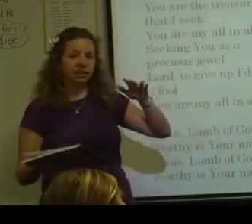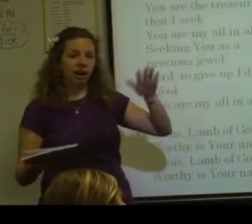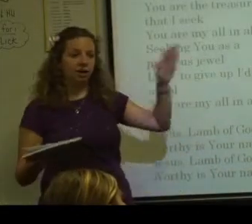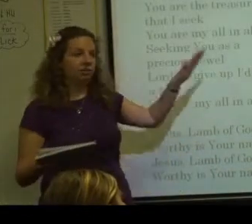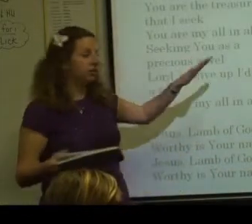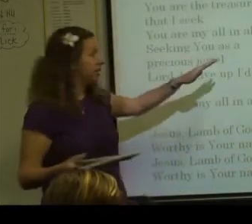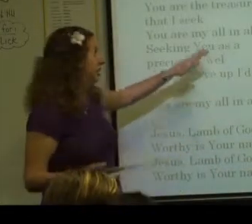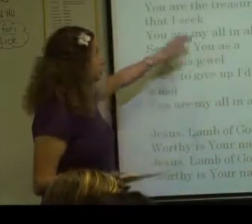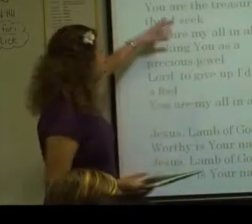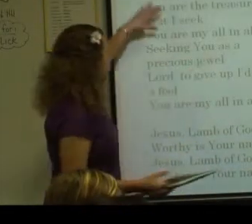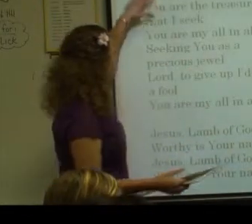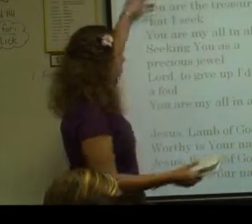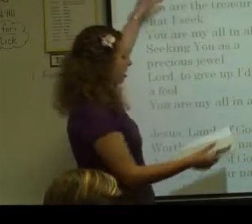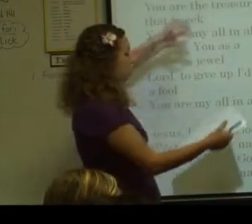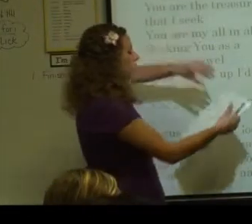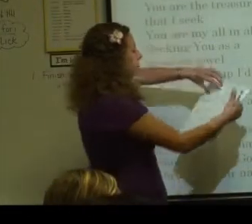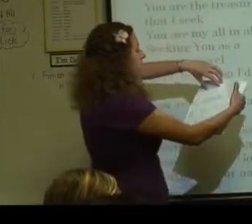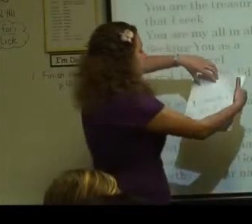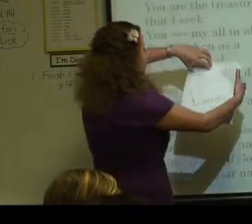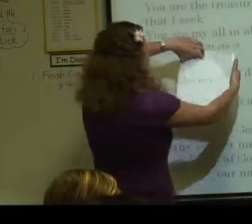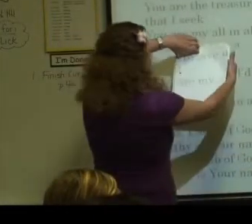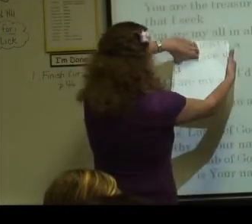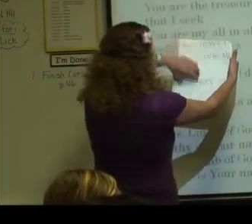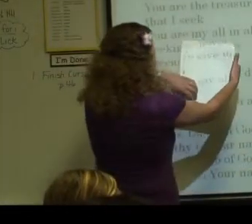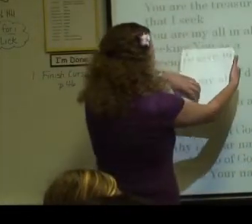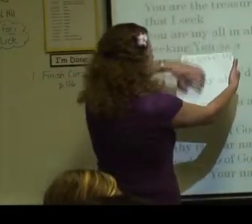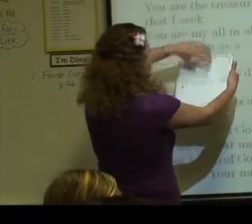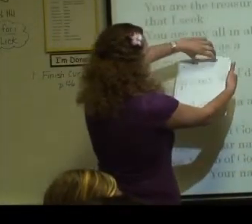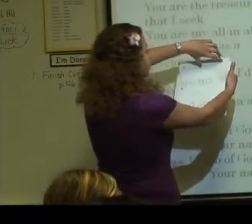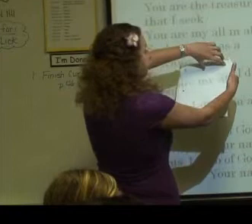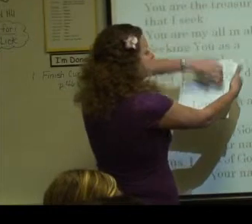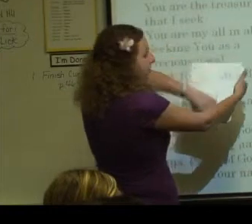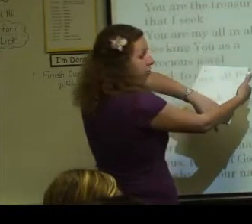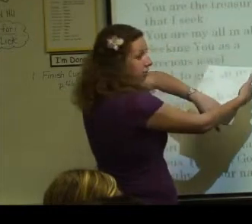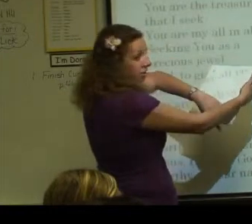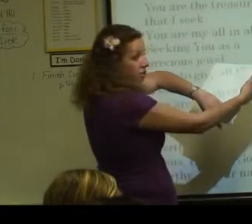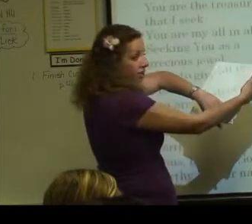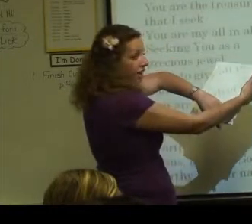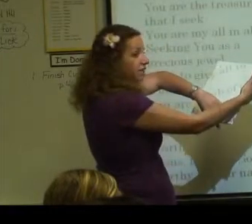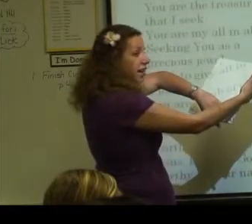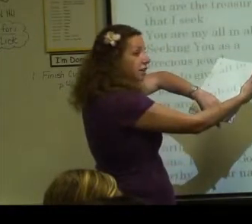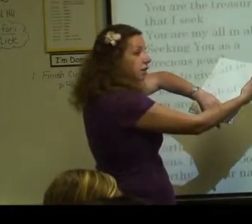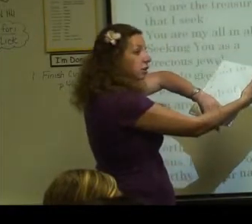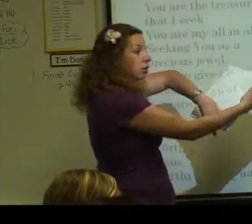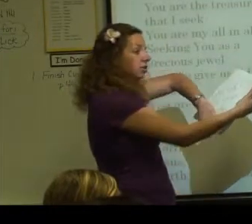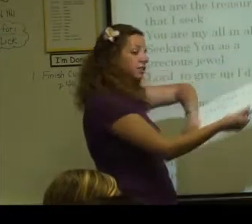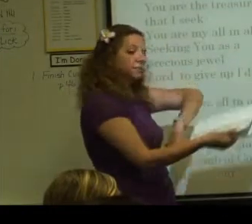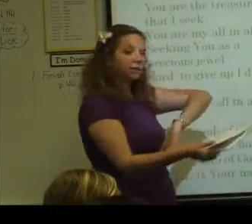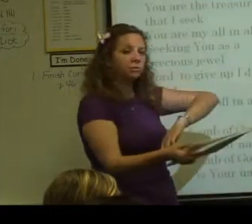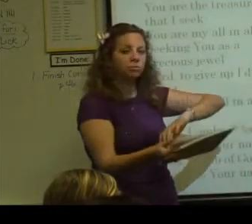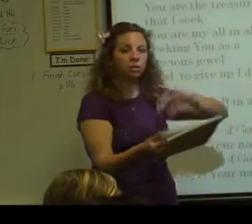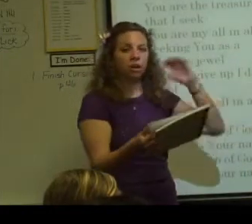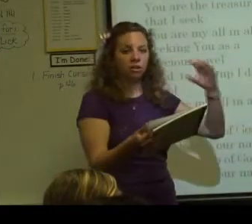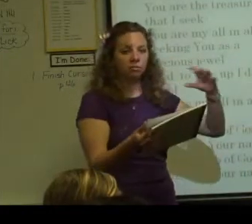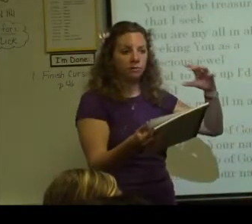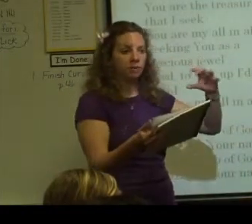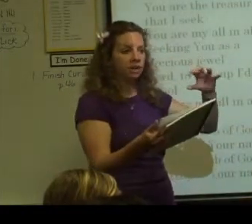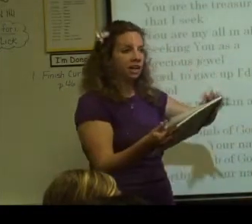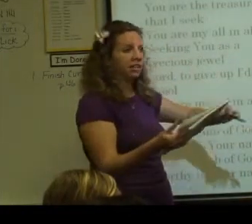like how I do it on here, so you can write all of them on like half of your paper and then do your ASL translation on that side. Or sometimes when I'll be writing